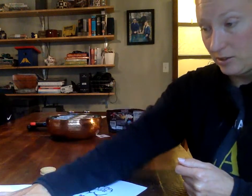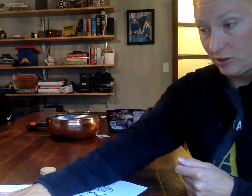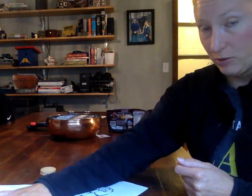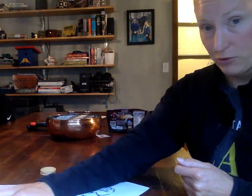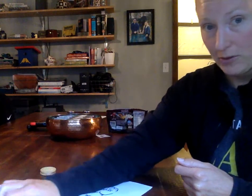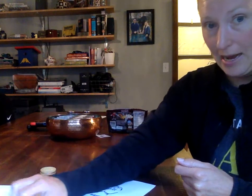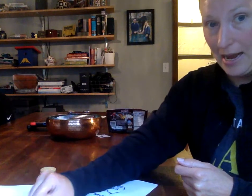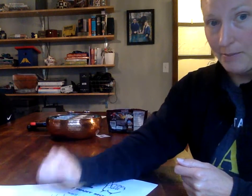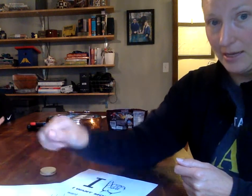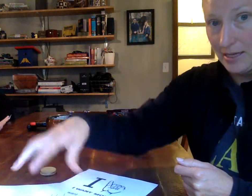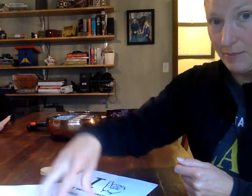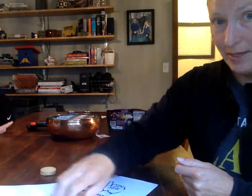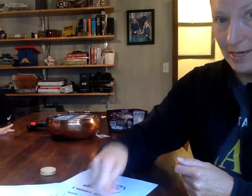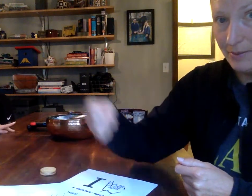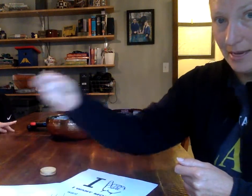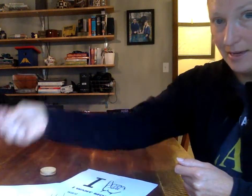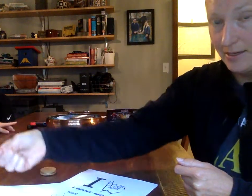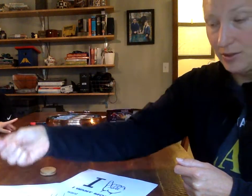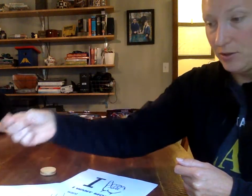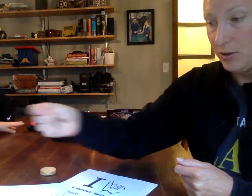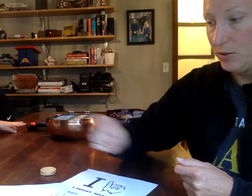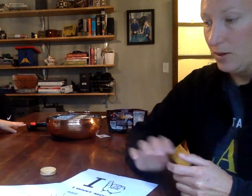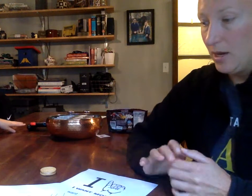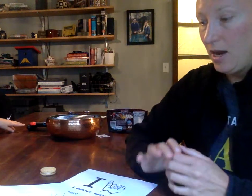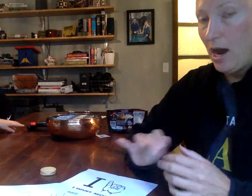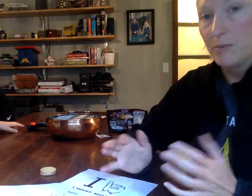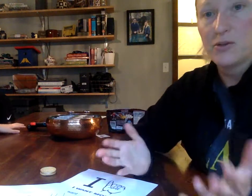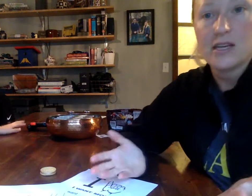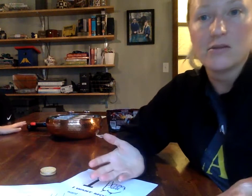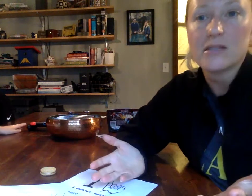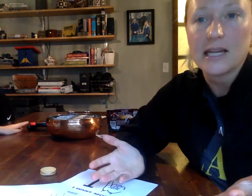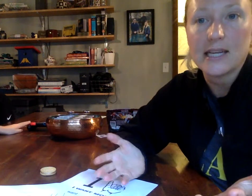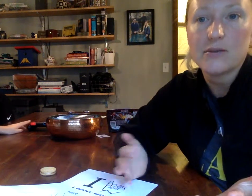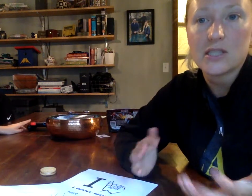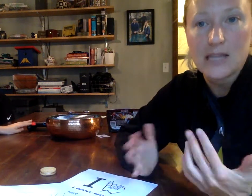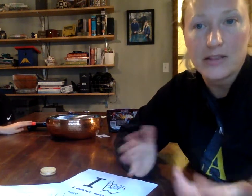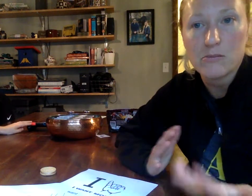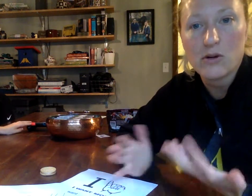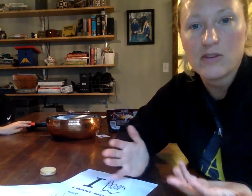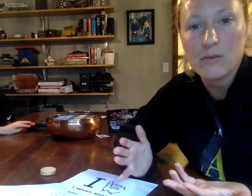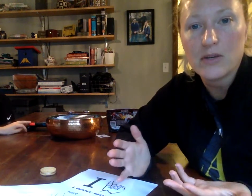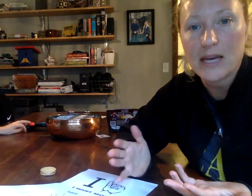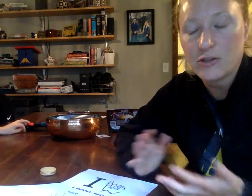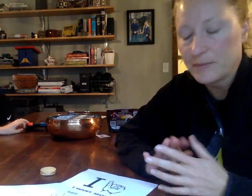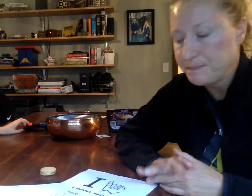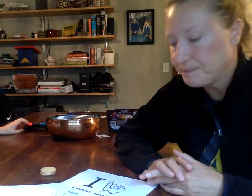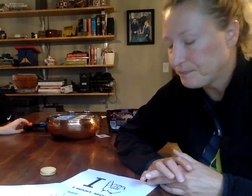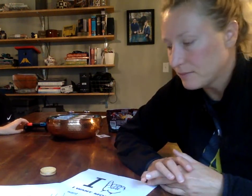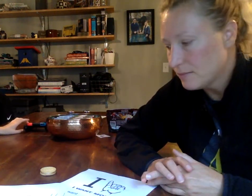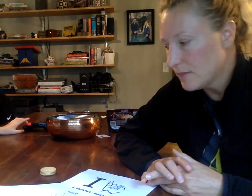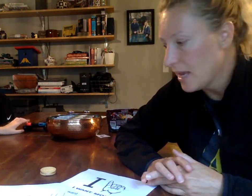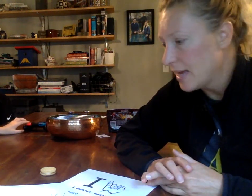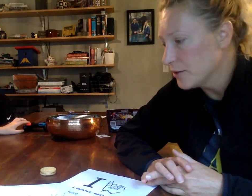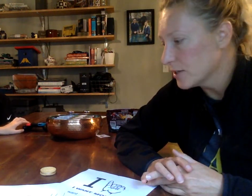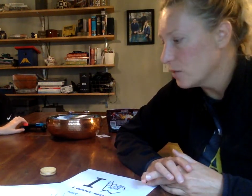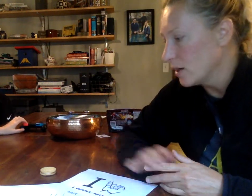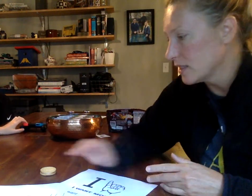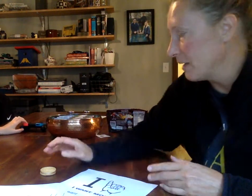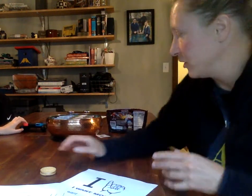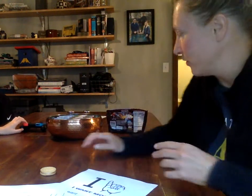general grab? Can they pick it up and hand it to you? Do they use sign language? Is that their mode of communication? And you're going to want to make sure that